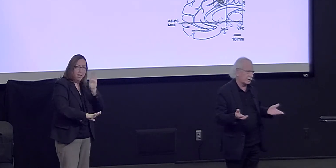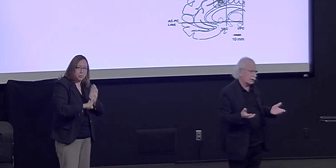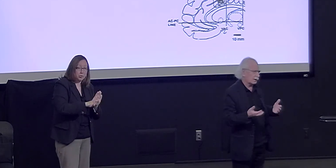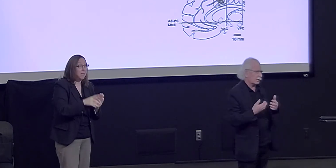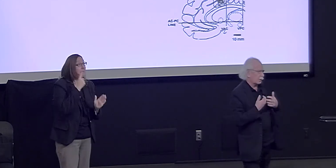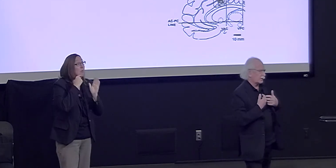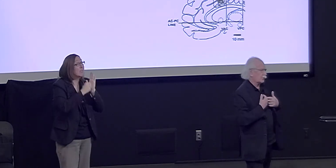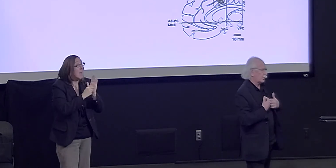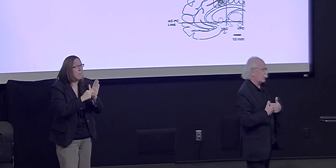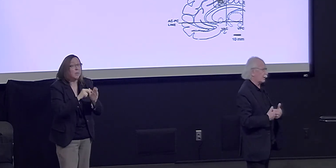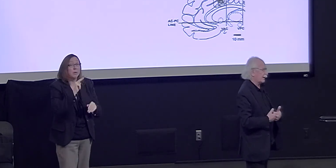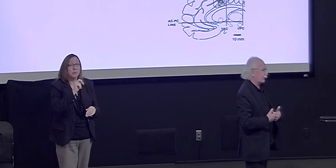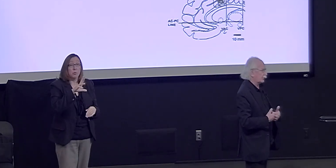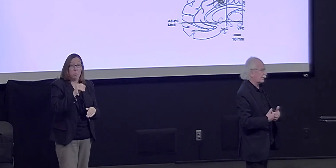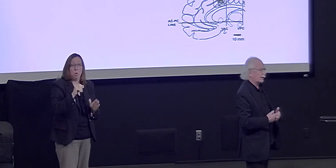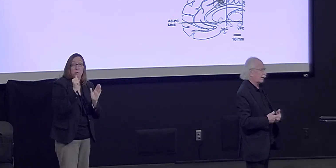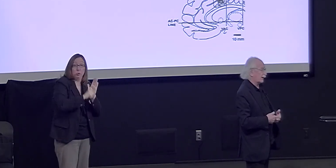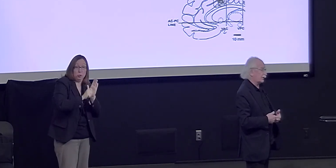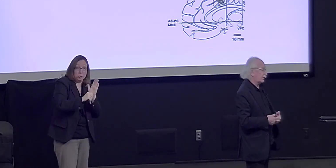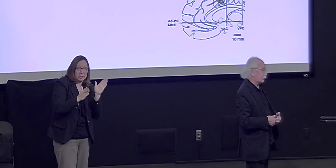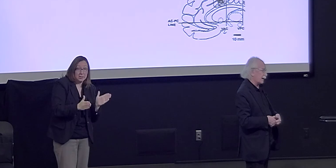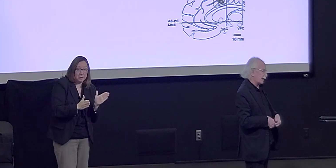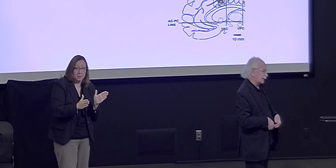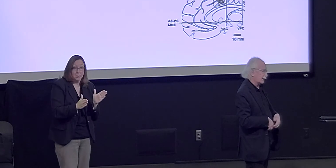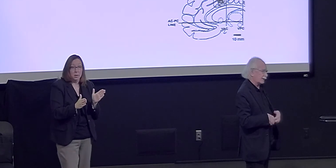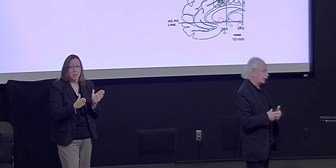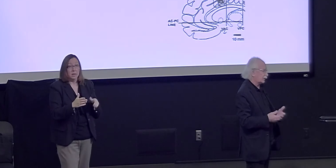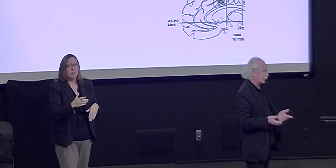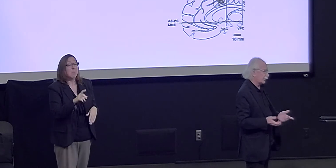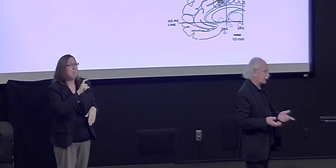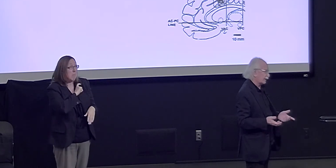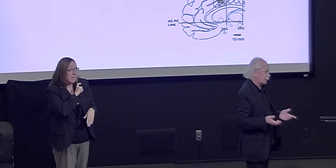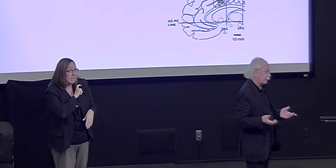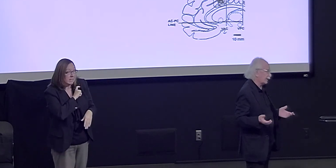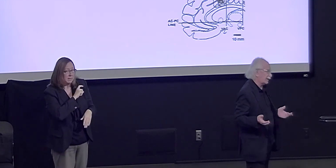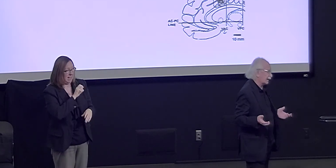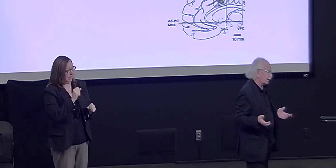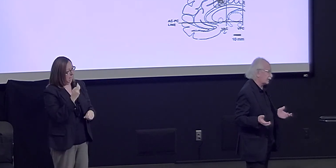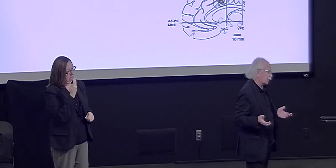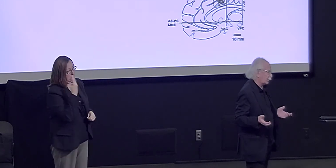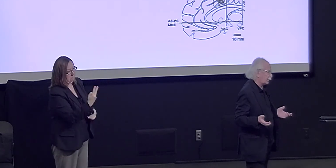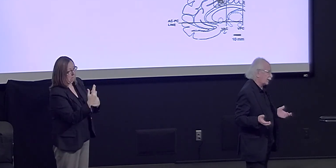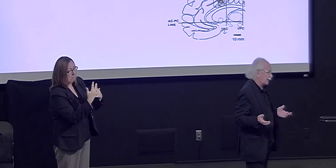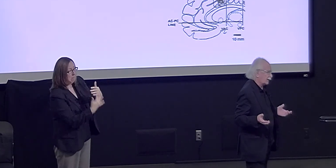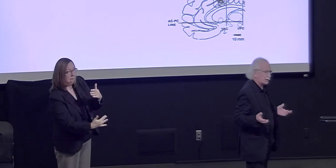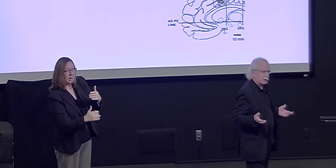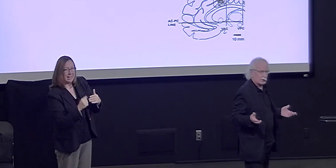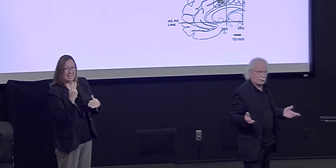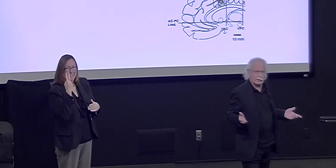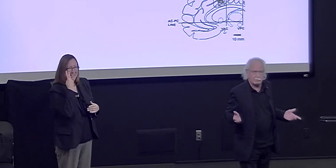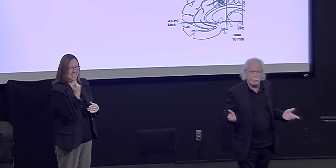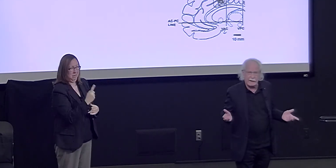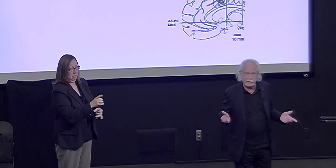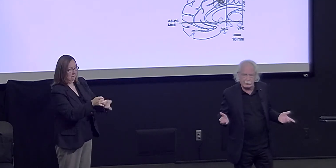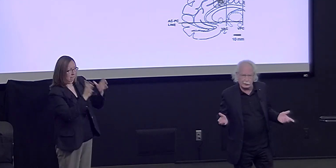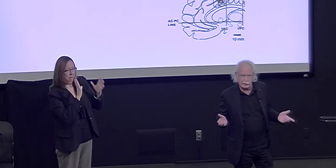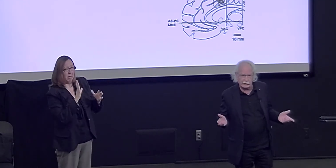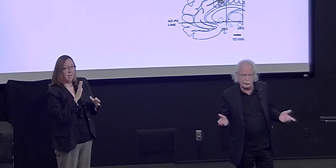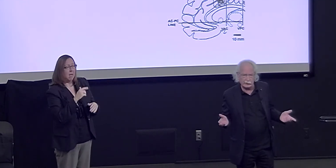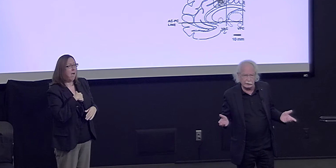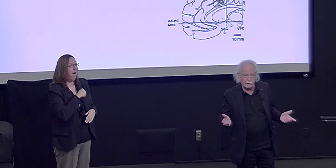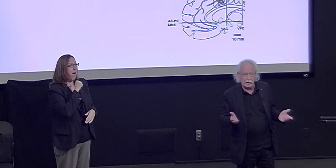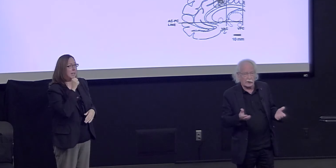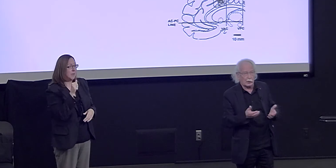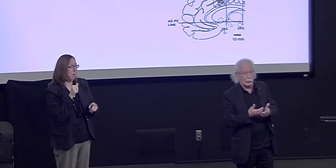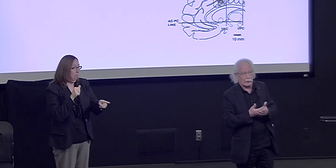general, when do an operation, can see blood, can see something terrible, but he doesn't stop. He is not in pain for this